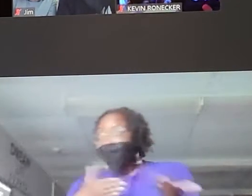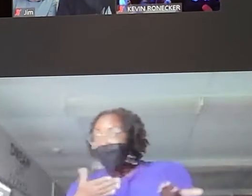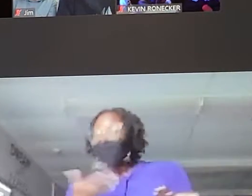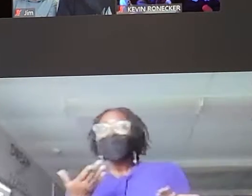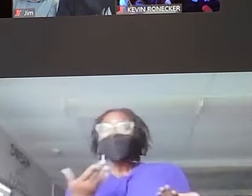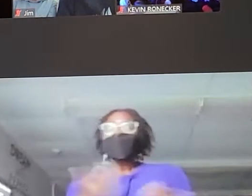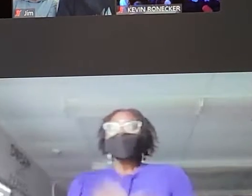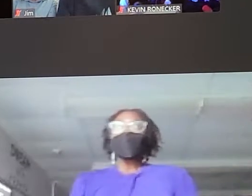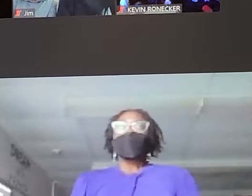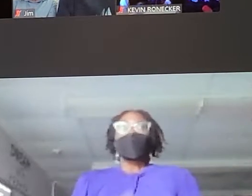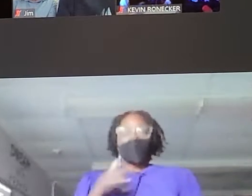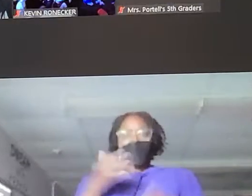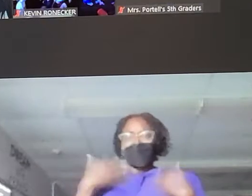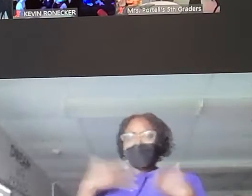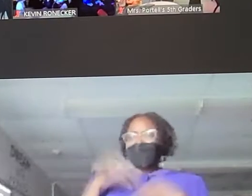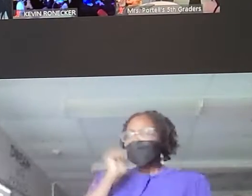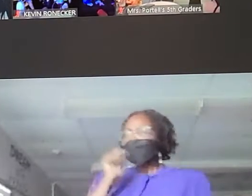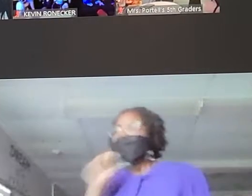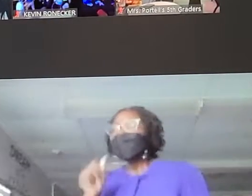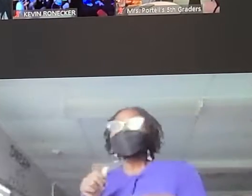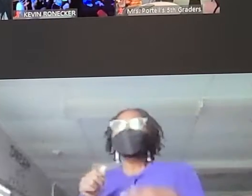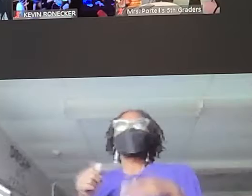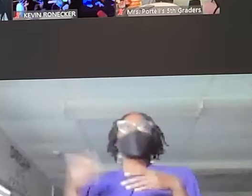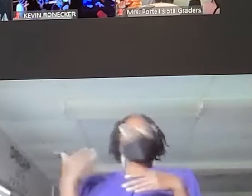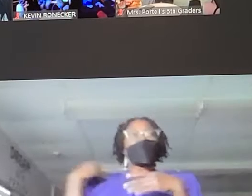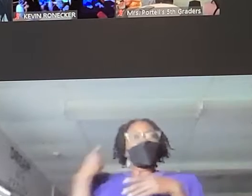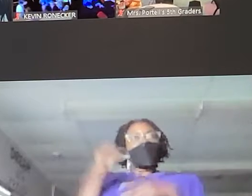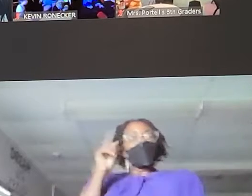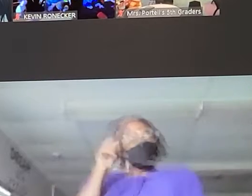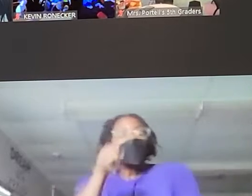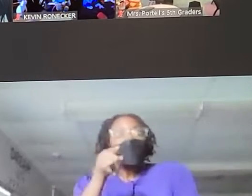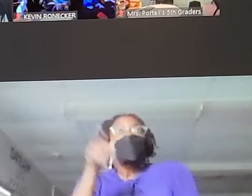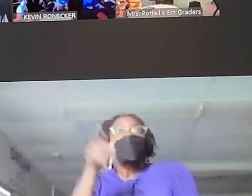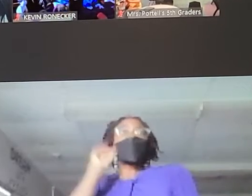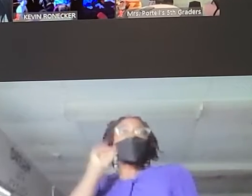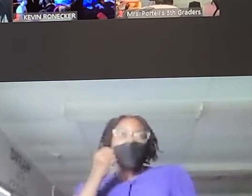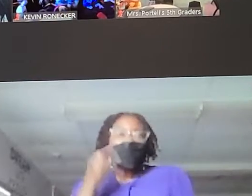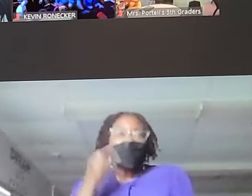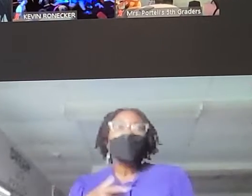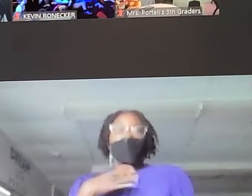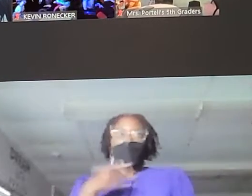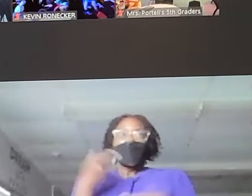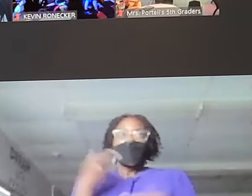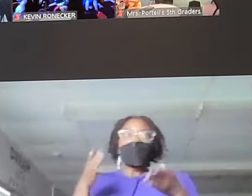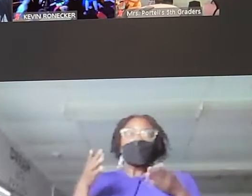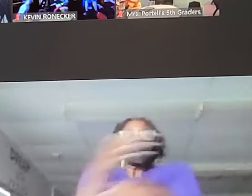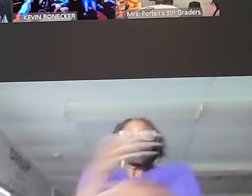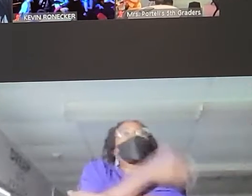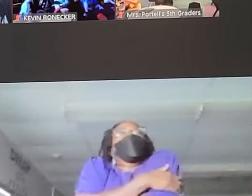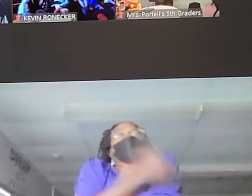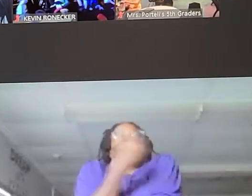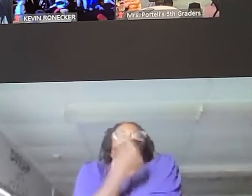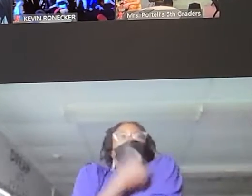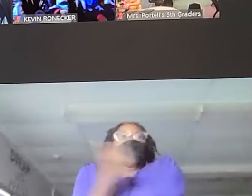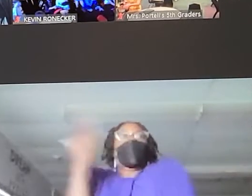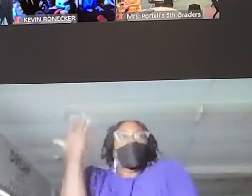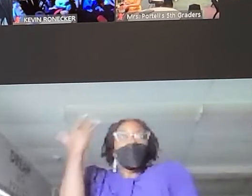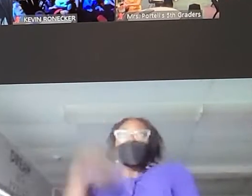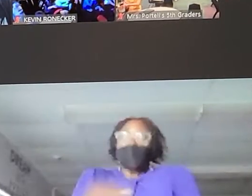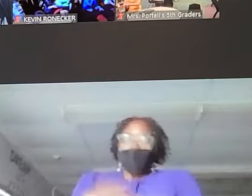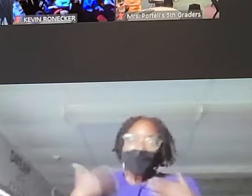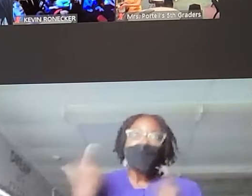a happy little girl, and she reminds me of you, Olivia. I really liked when she hugged herself because she was so happy.